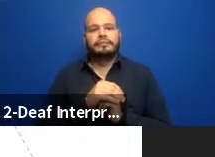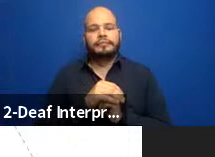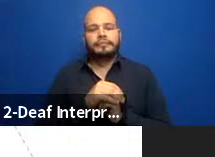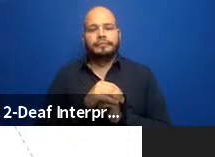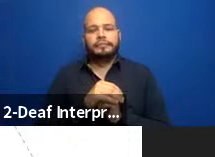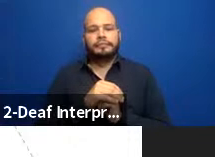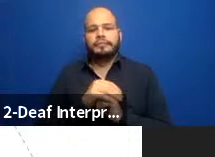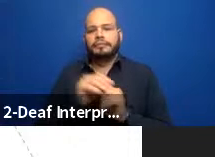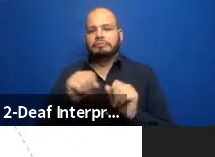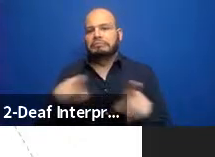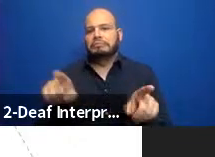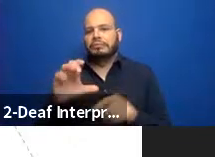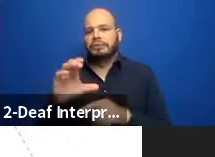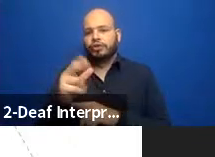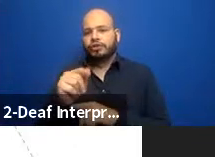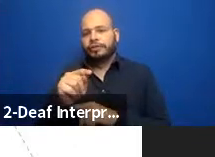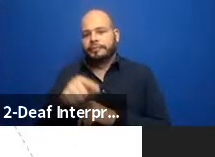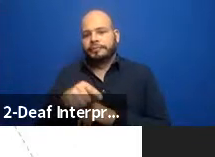https://sogoreatelandtrust.org/donate/.